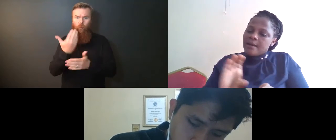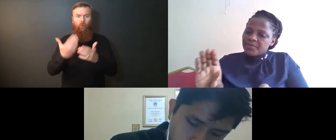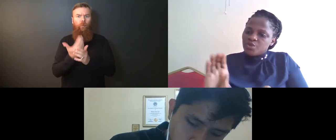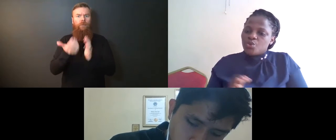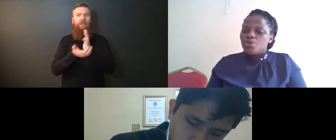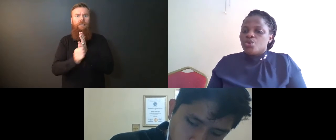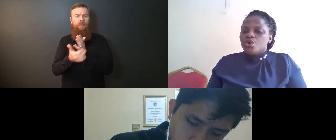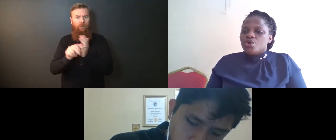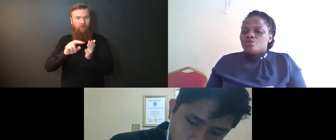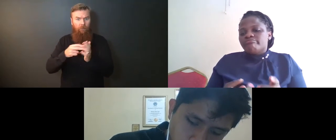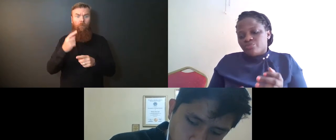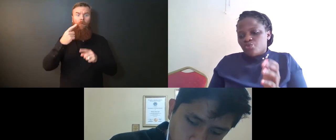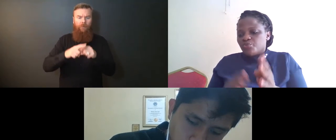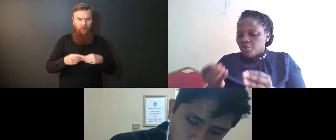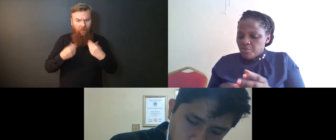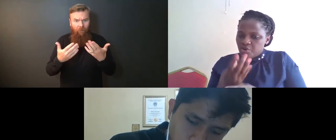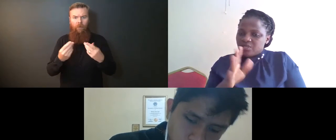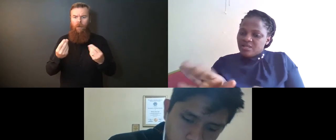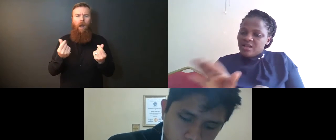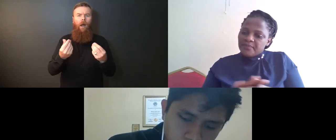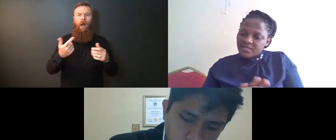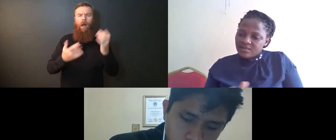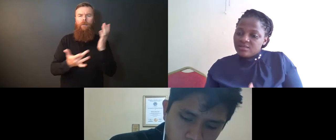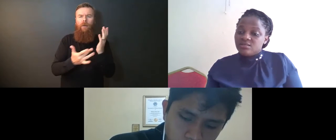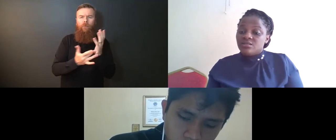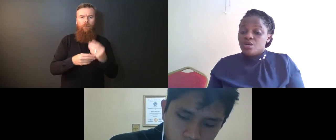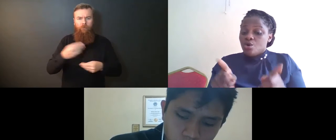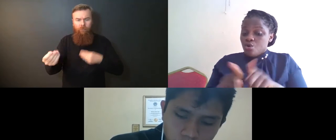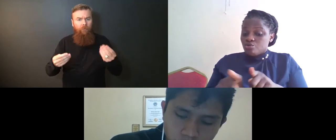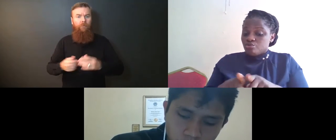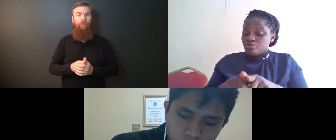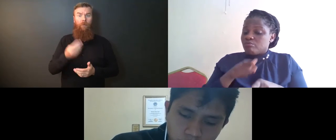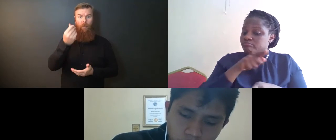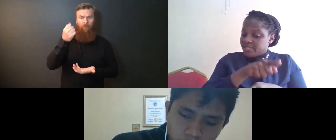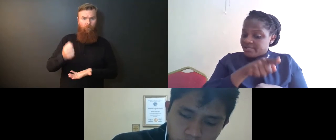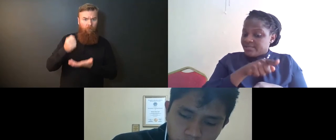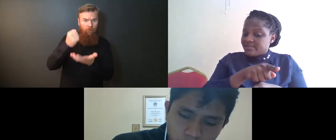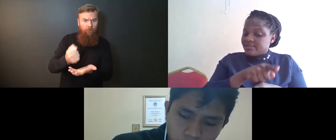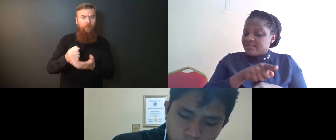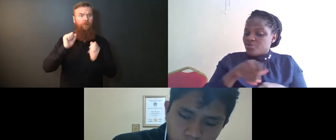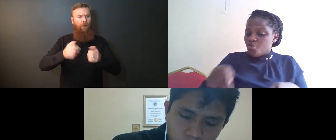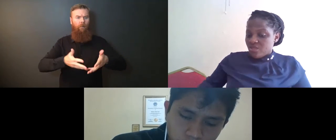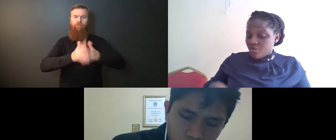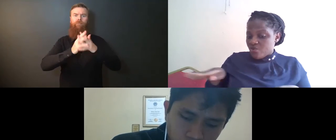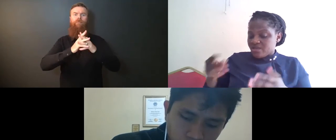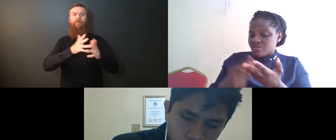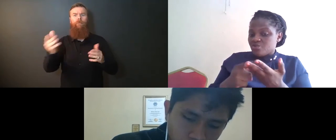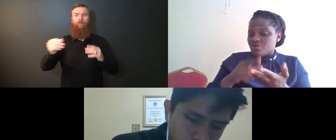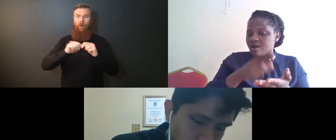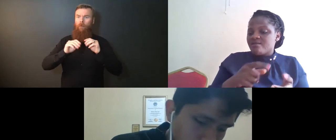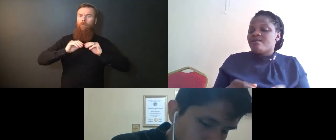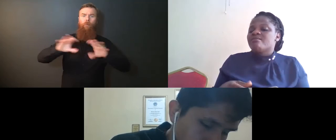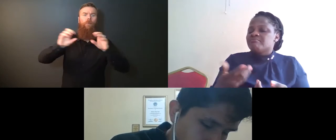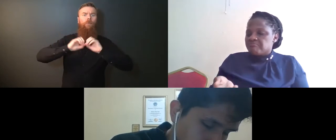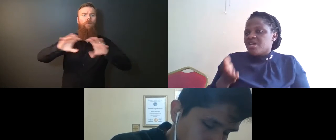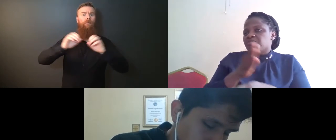equipment as a startup capital to see that they can promote their businesses. So